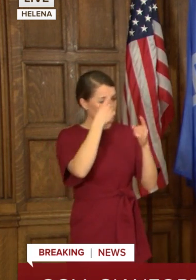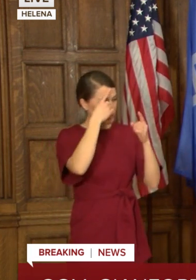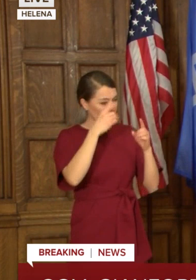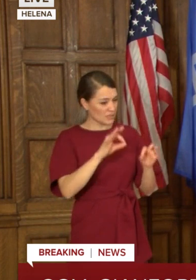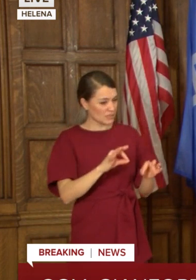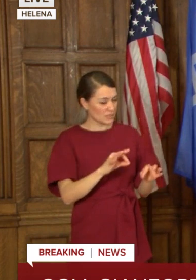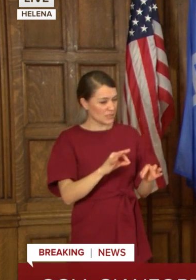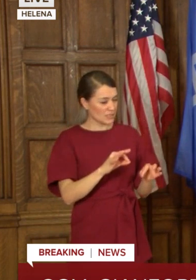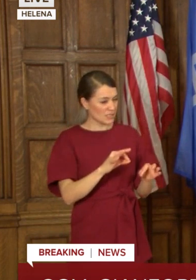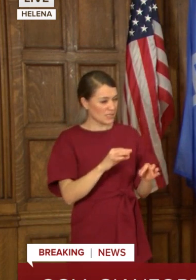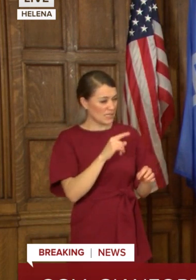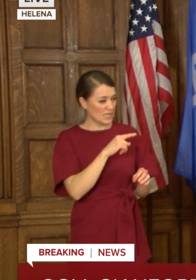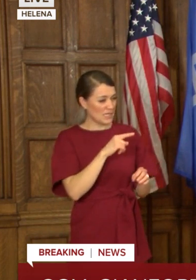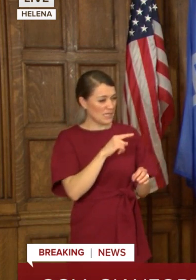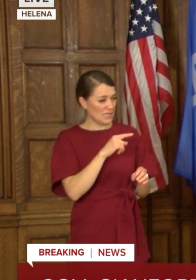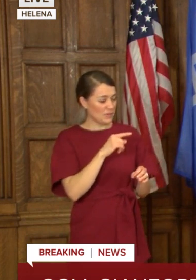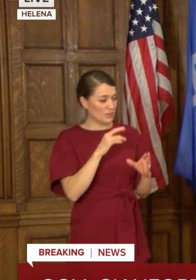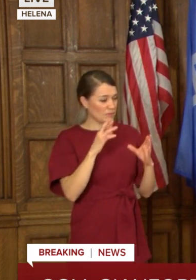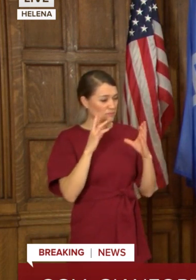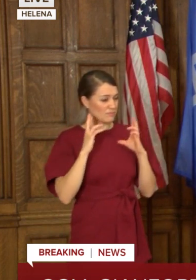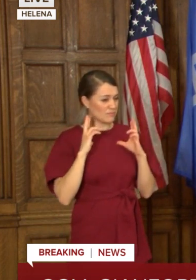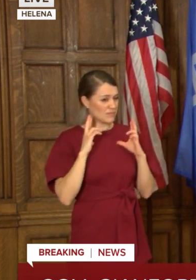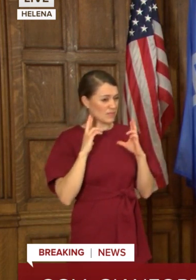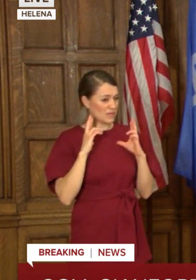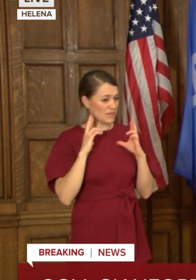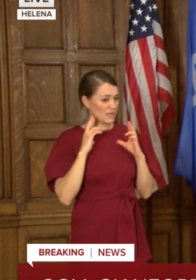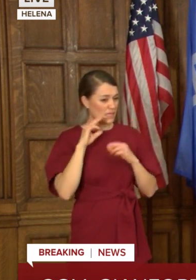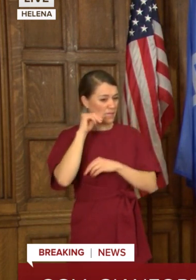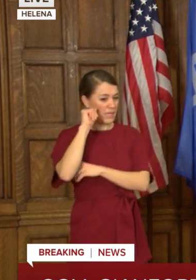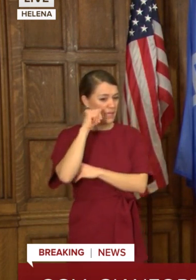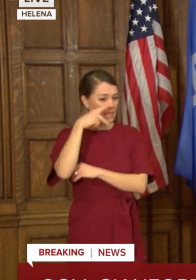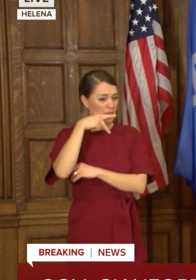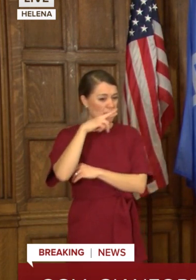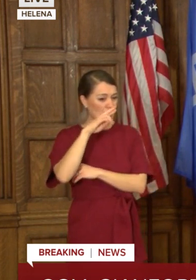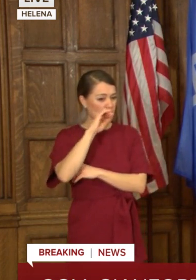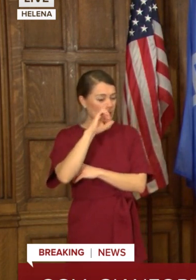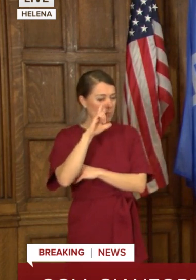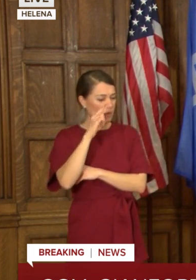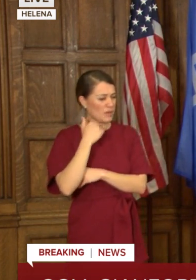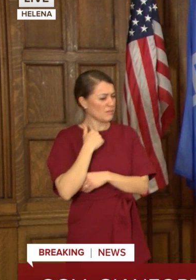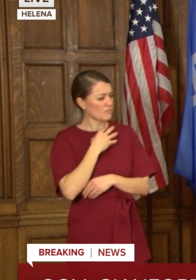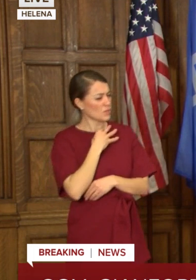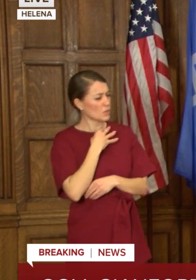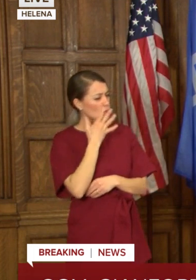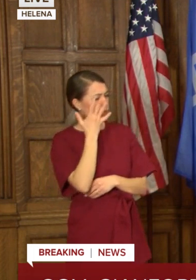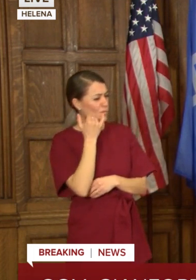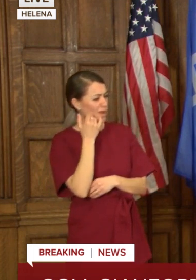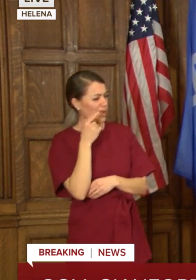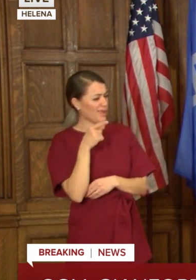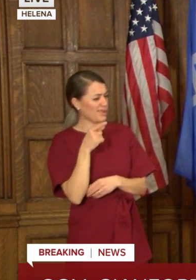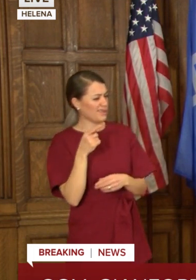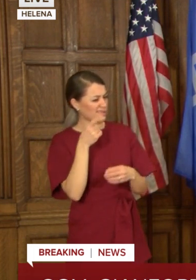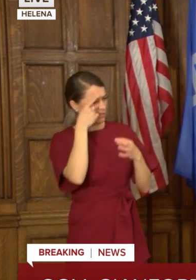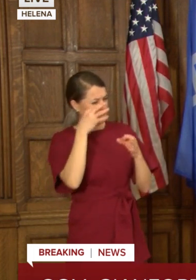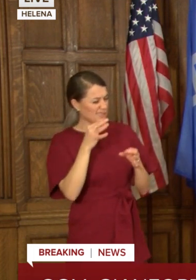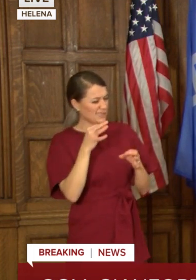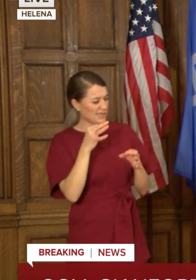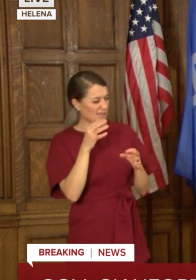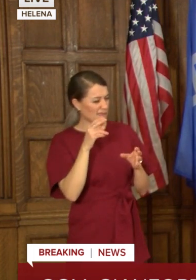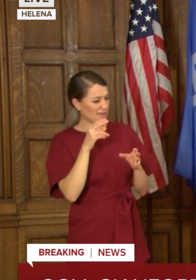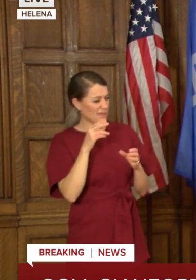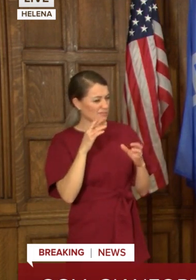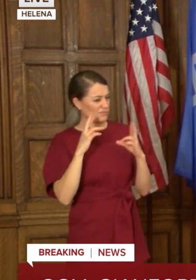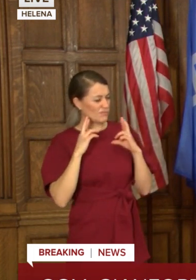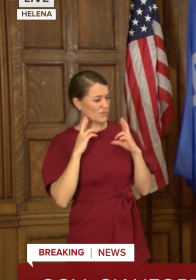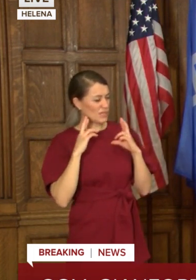to resign effective in April. And I'm wondering if you can share any discussions that you might have had with him regarding that decision, and if that decision will